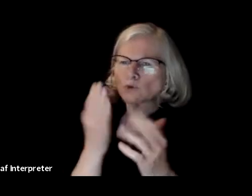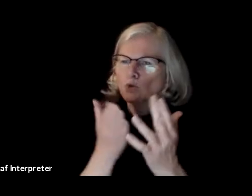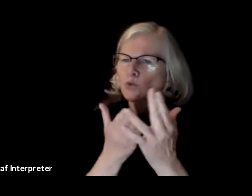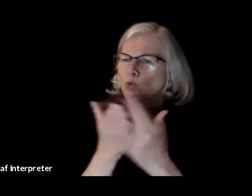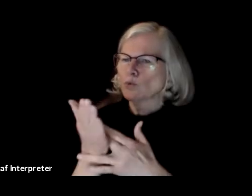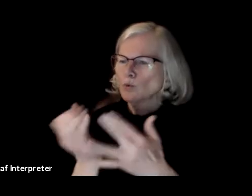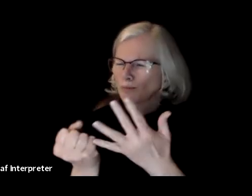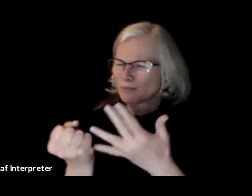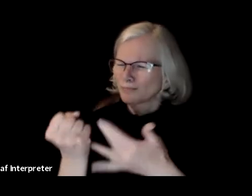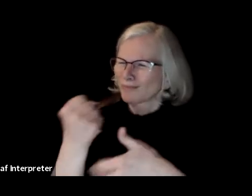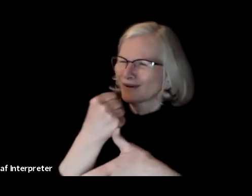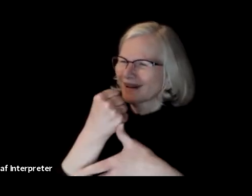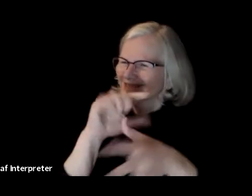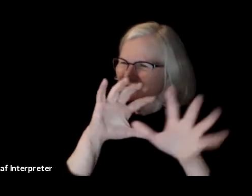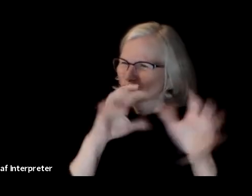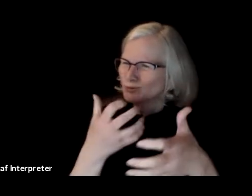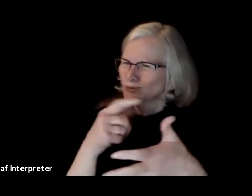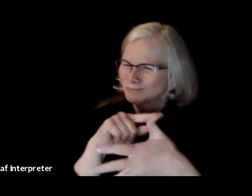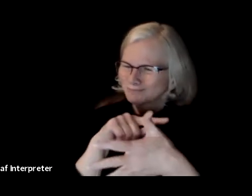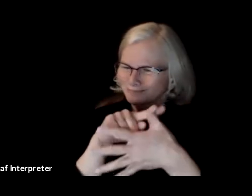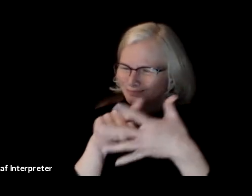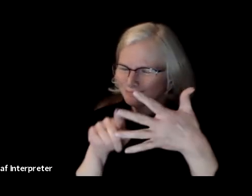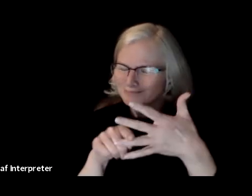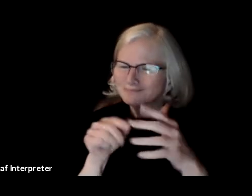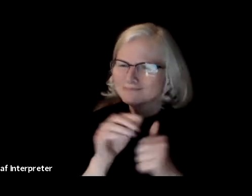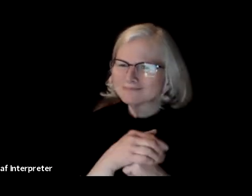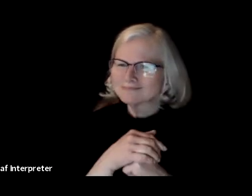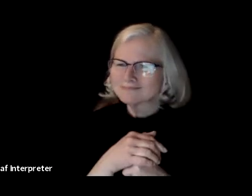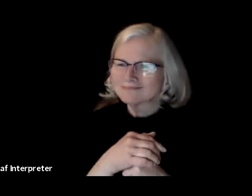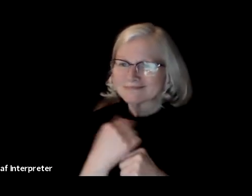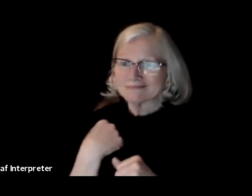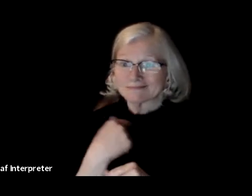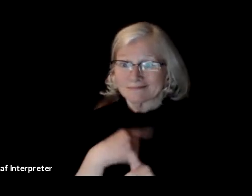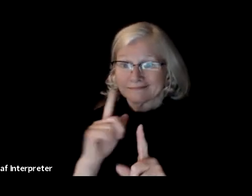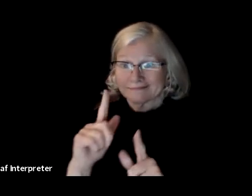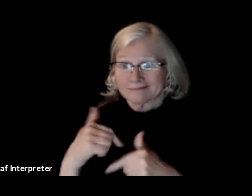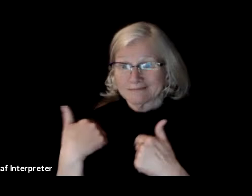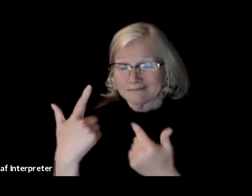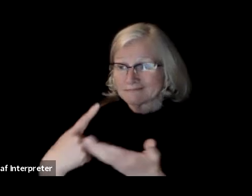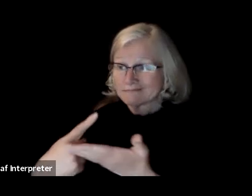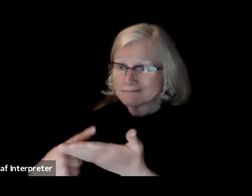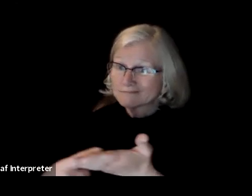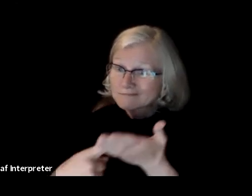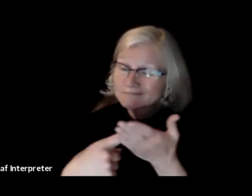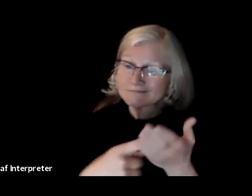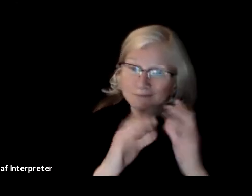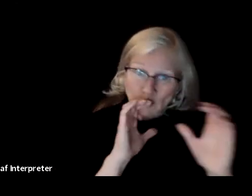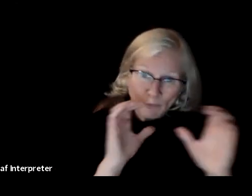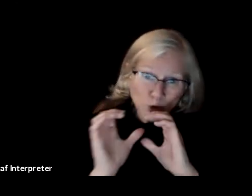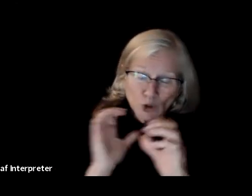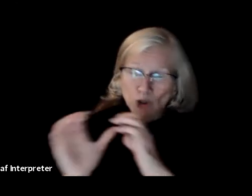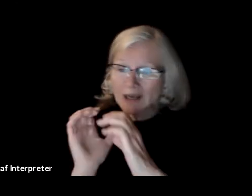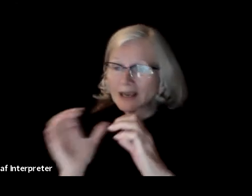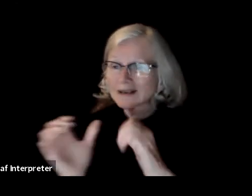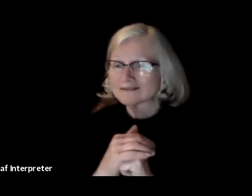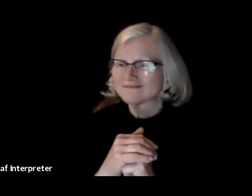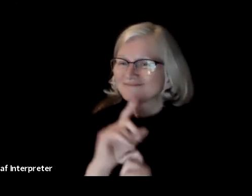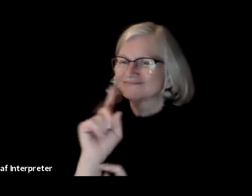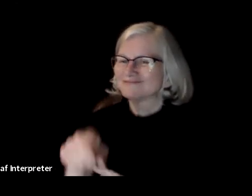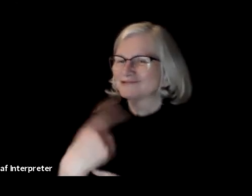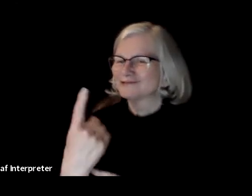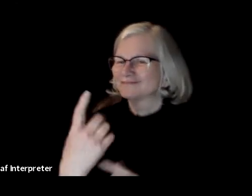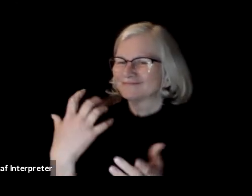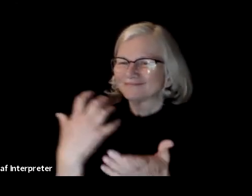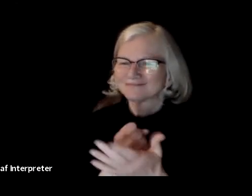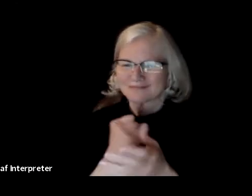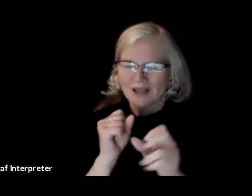So we've been in that dialogue with them, and this is just an opportunity to say, okay, as we look